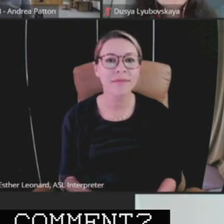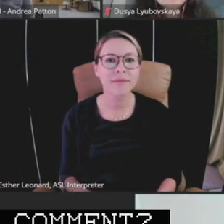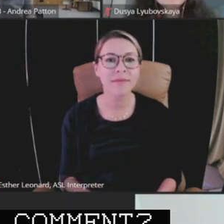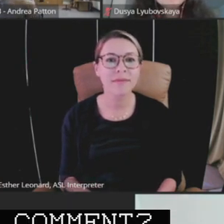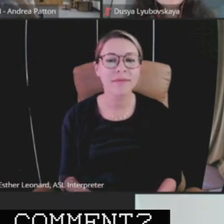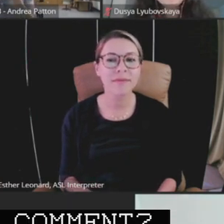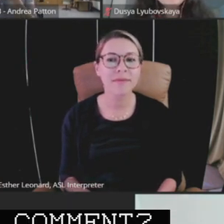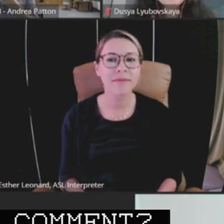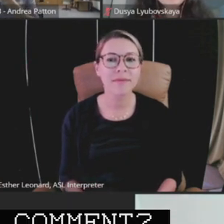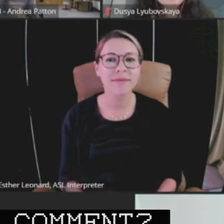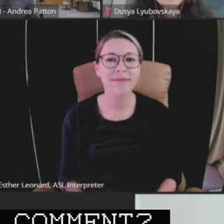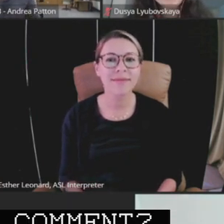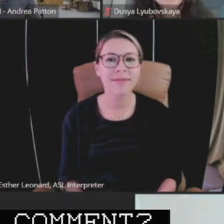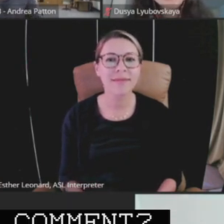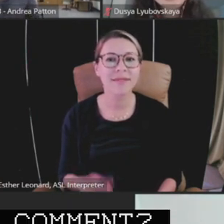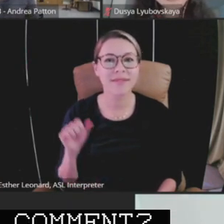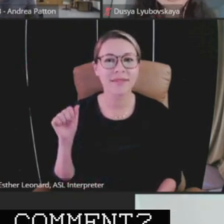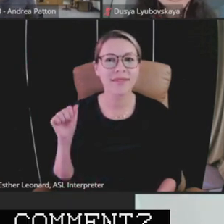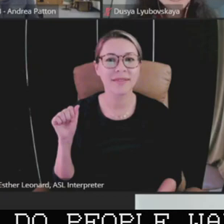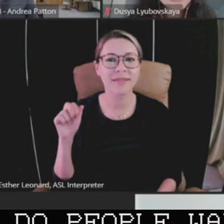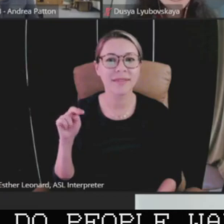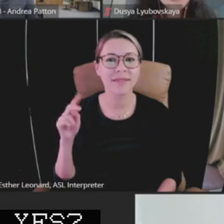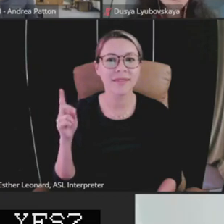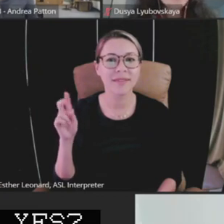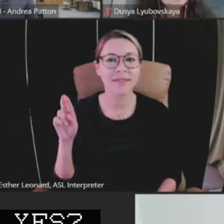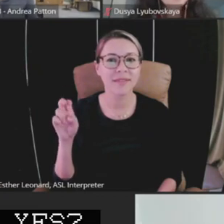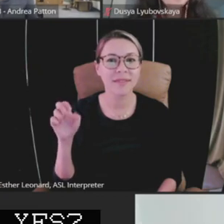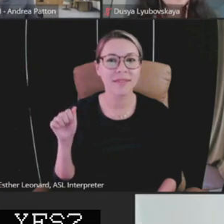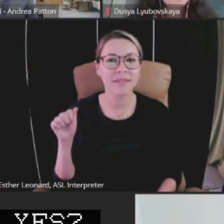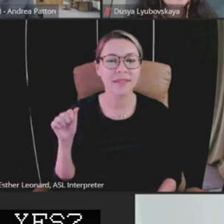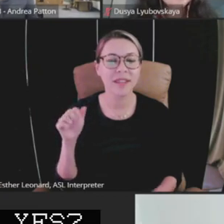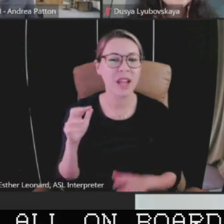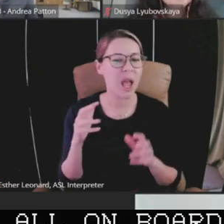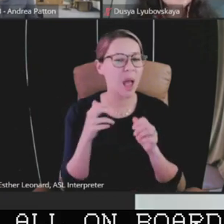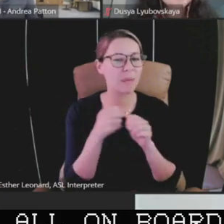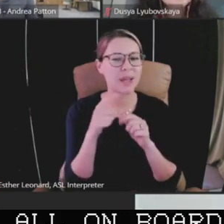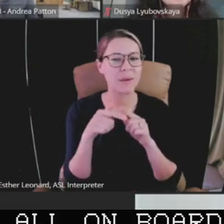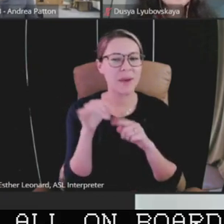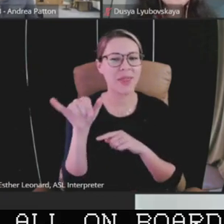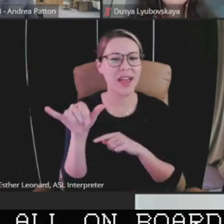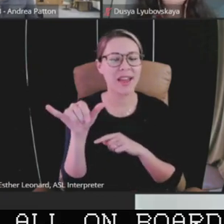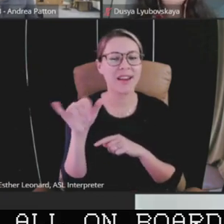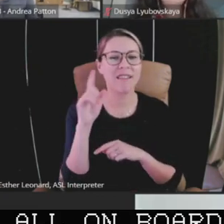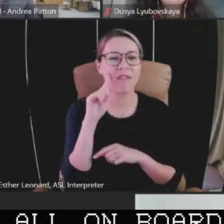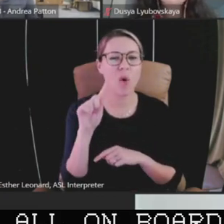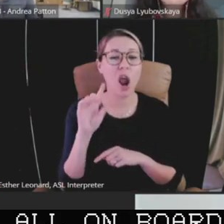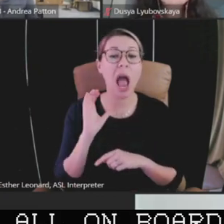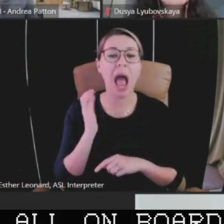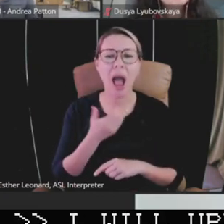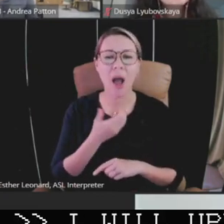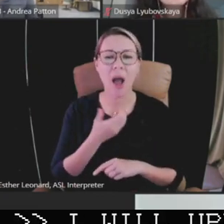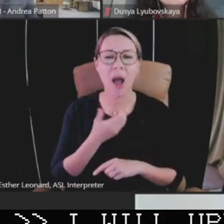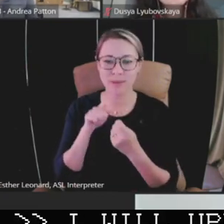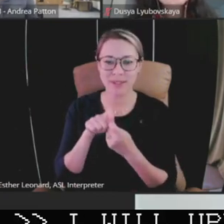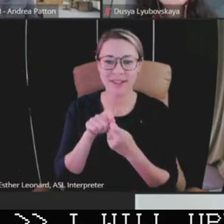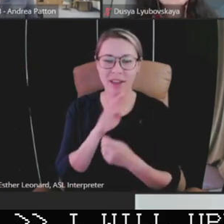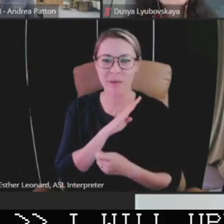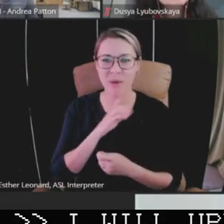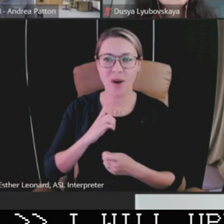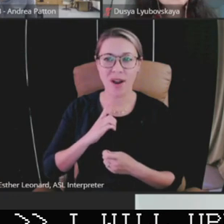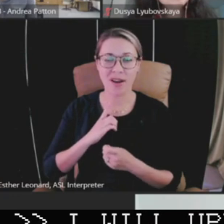Yeah? Y'all are on board with that? I will update on that note. For our specific board, as far as I know right